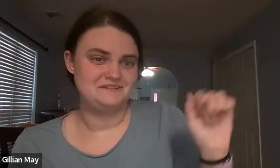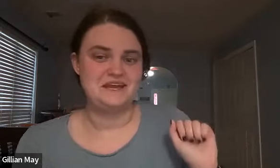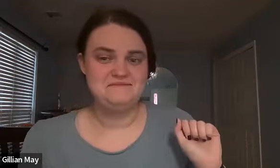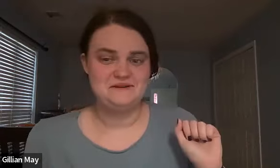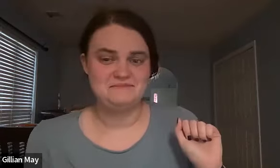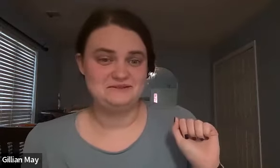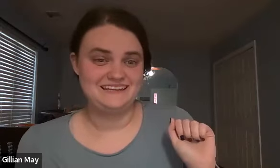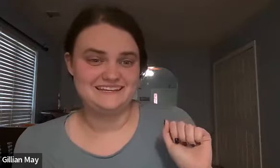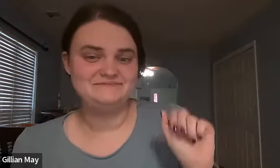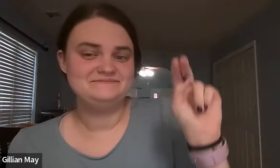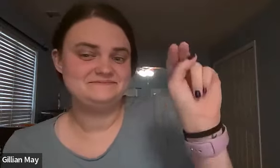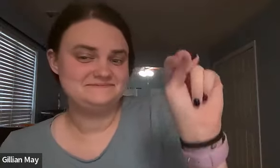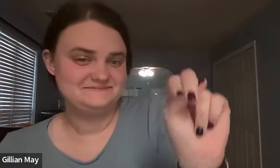Okay, I'm gonna do it again.